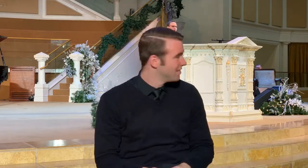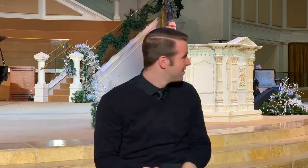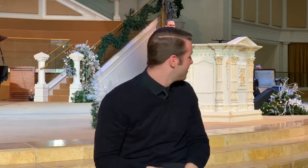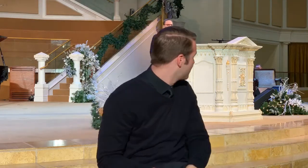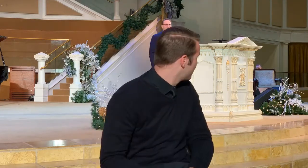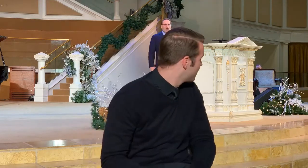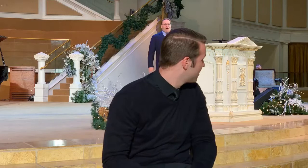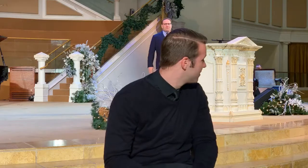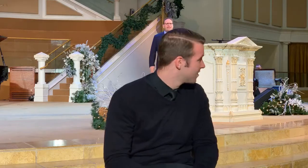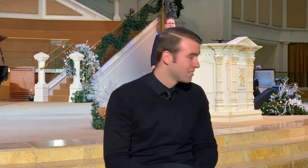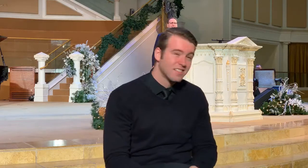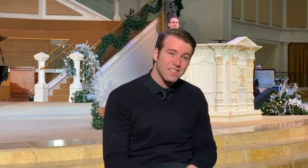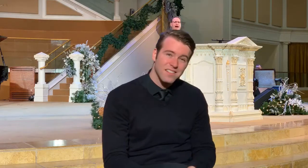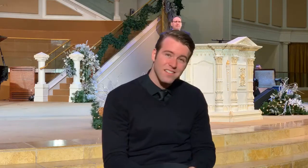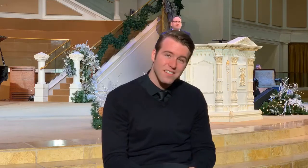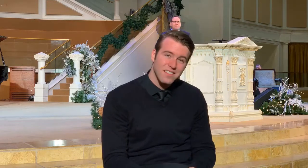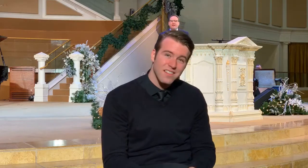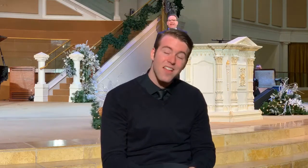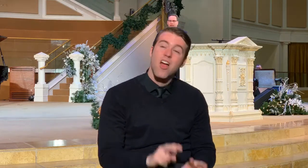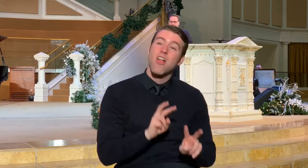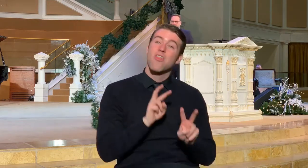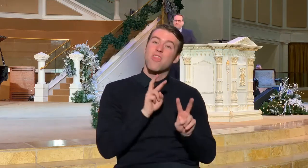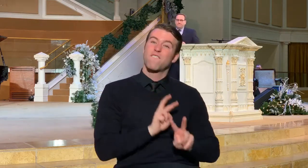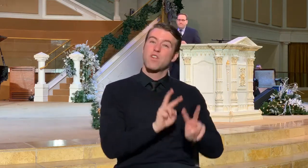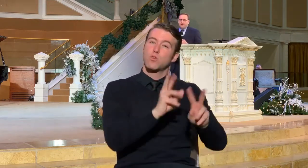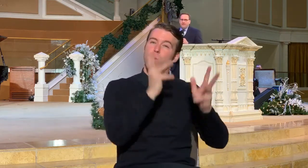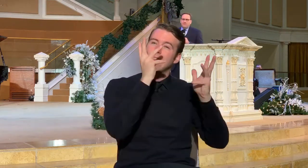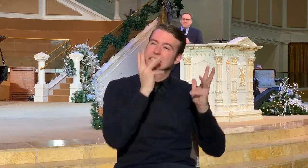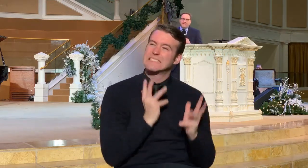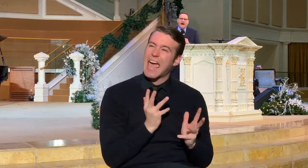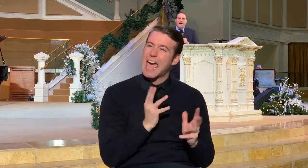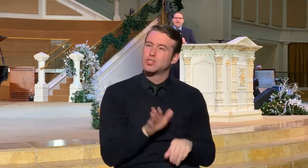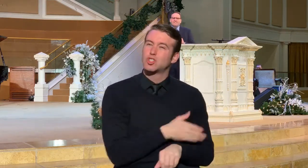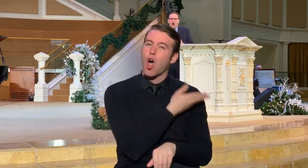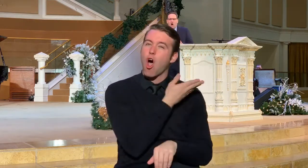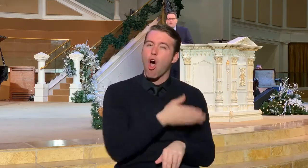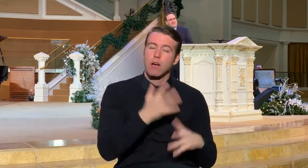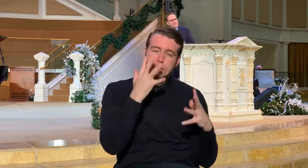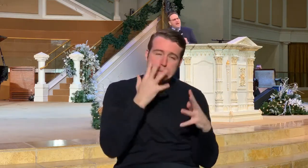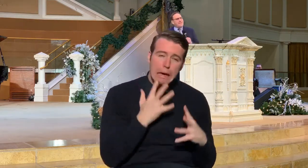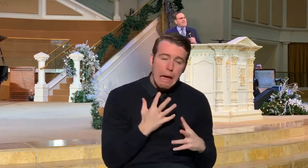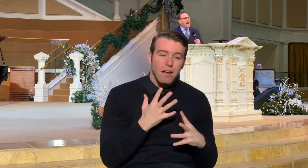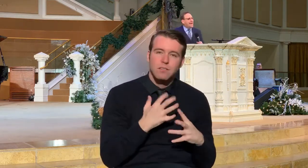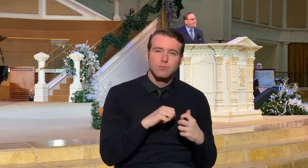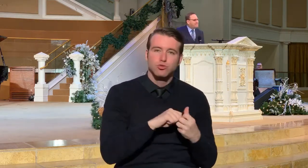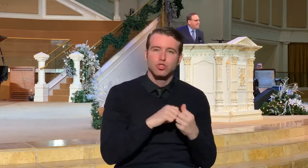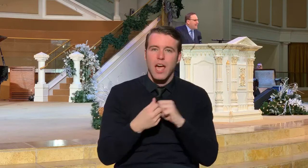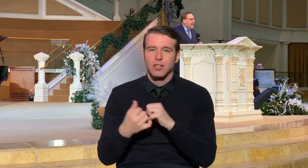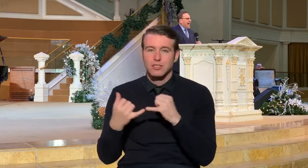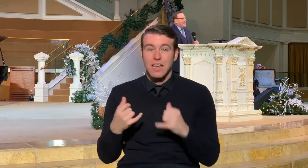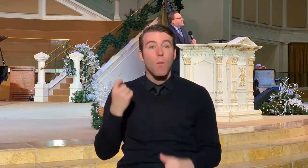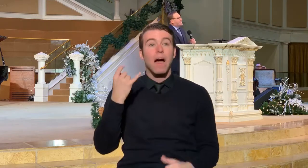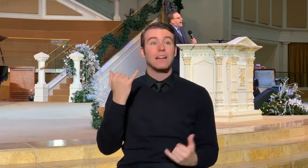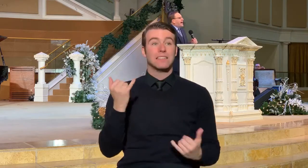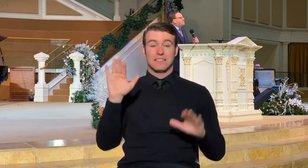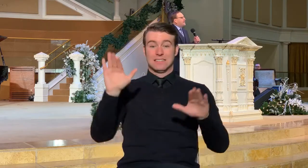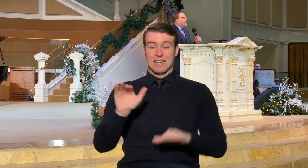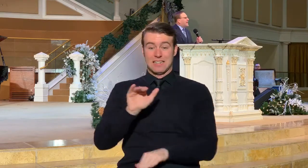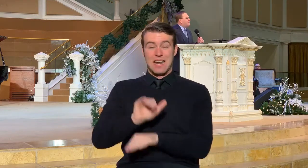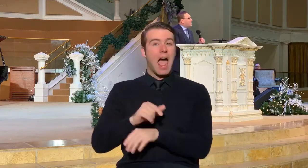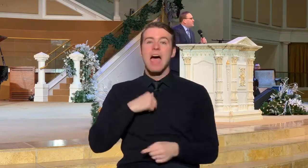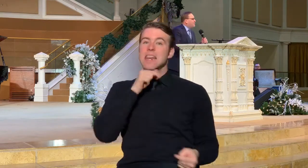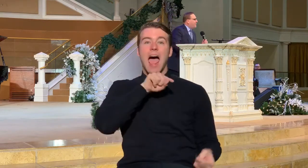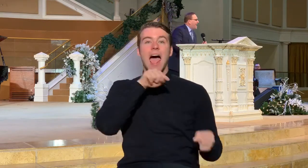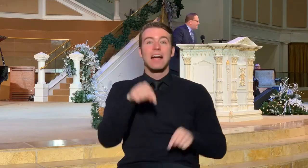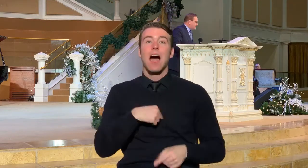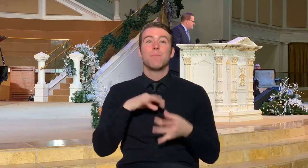The funeral dirge needs to come to an end. Because on this Sunday night, I didn't come to